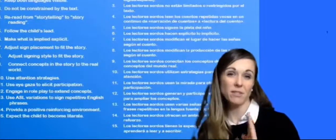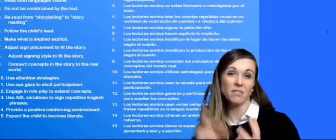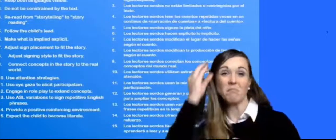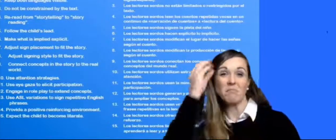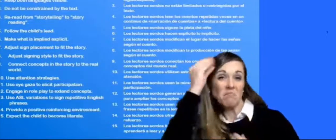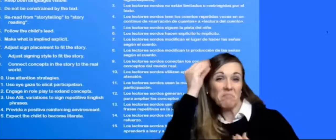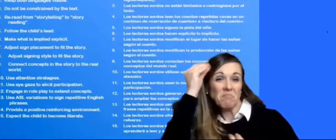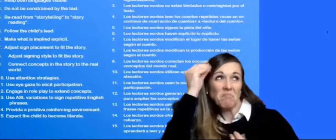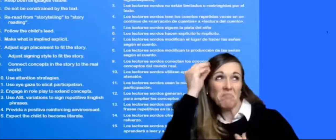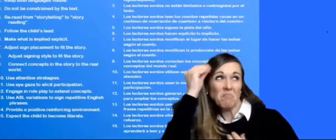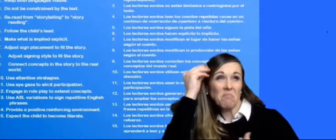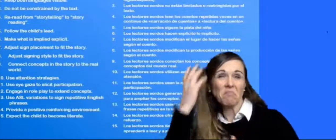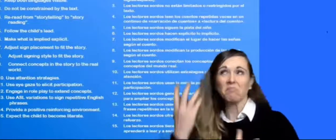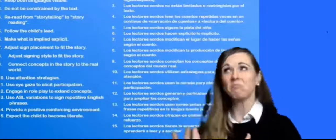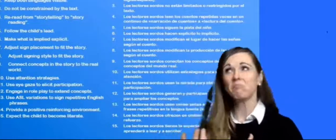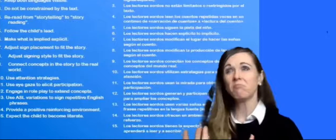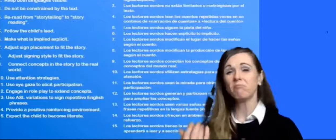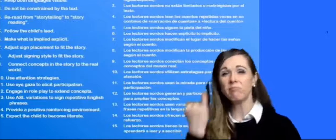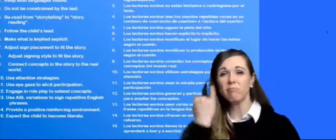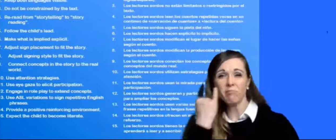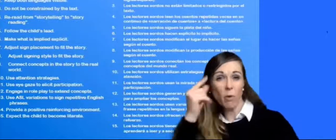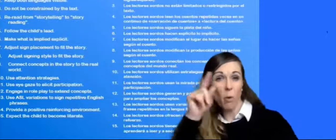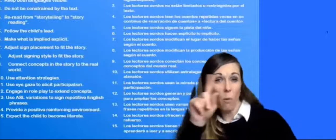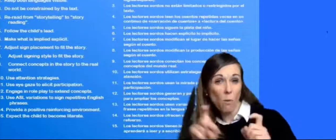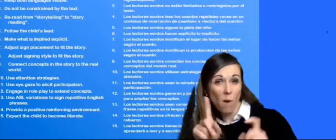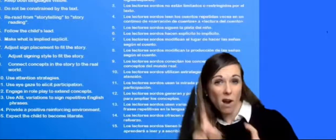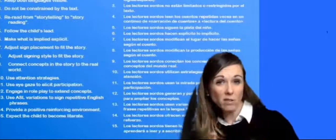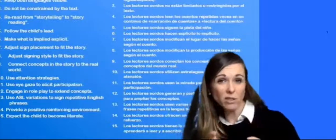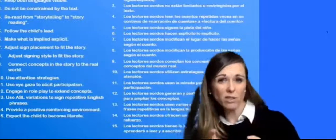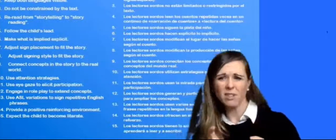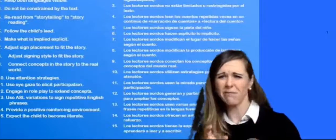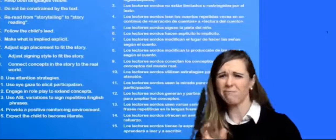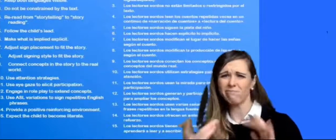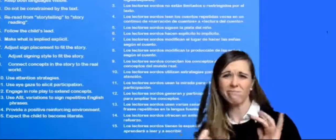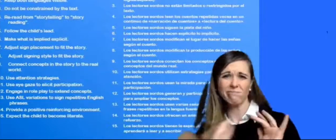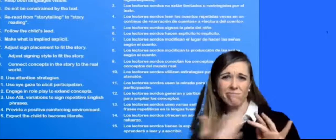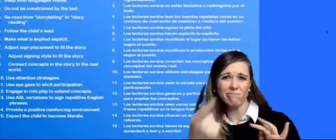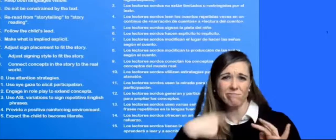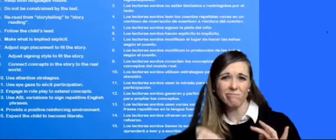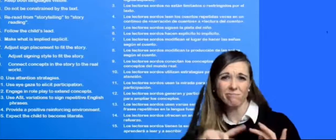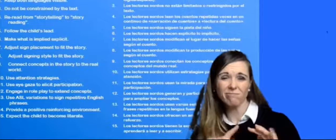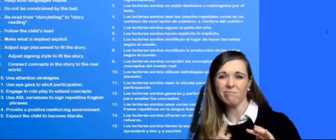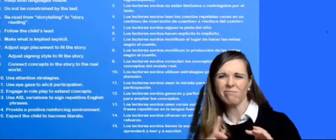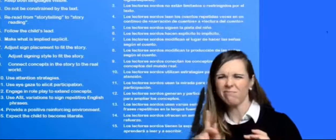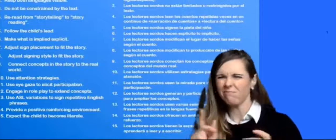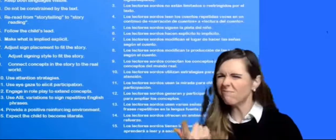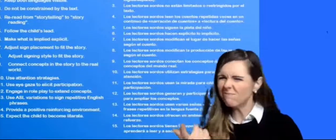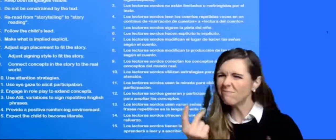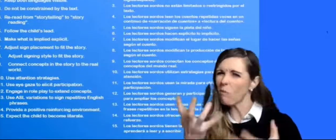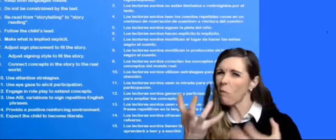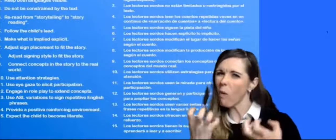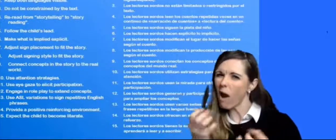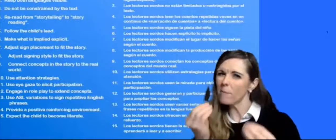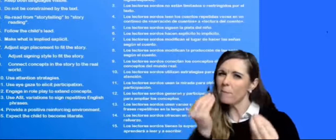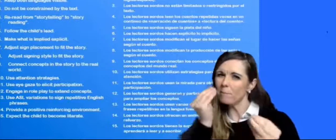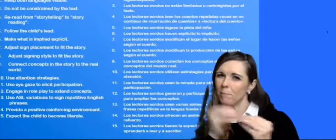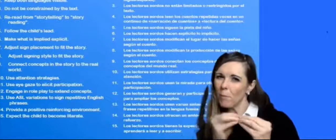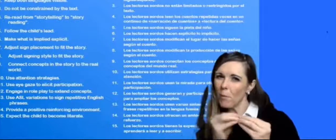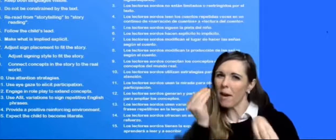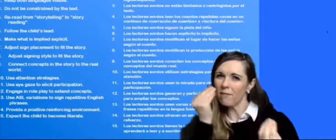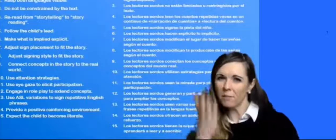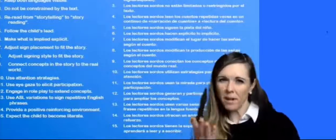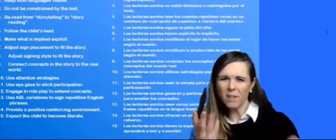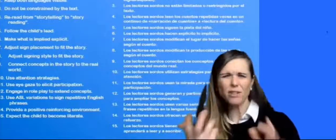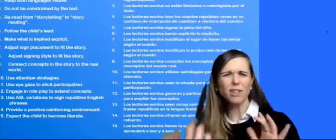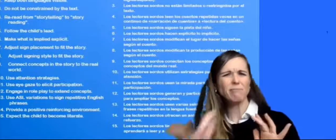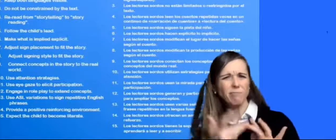So all these 15 principles are something to think about. Keep in the back of your mind. But if you have any